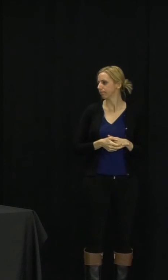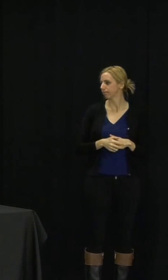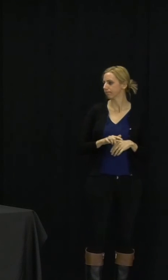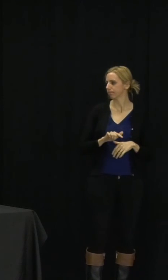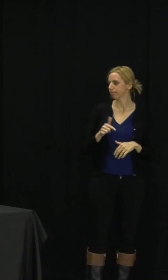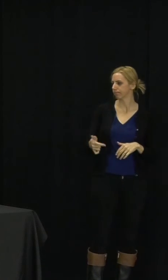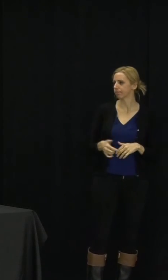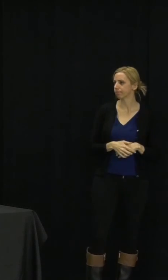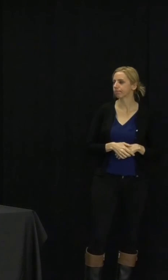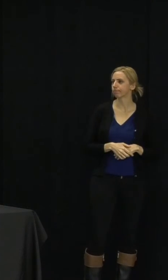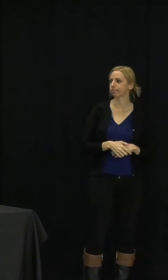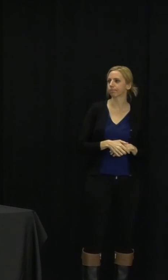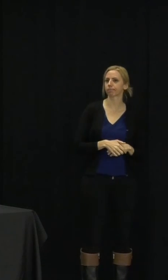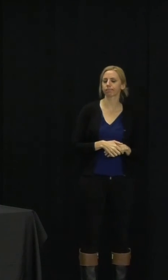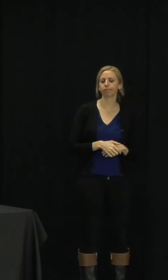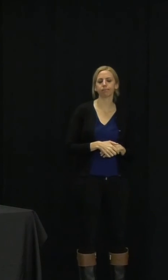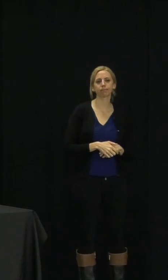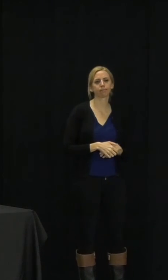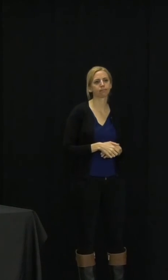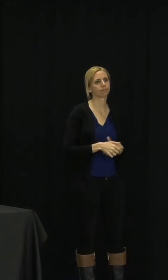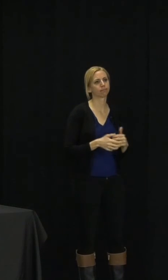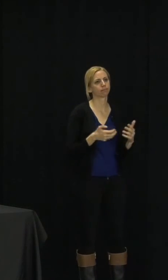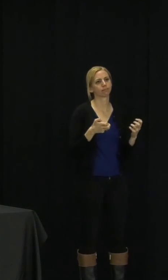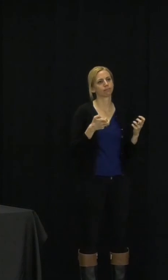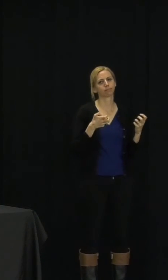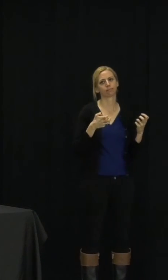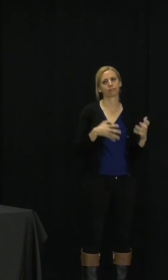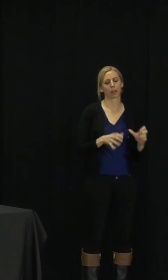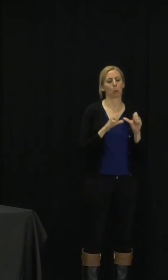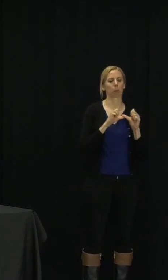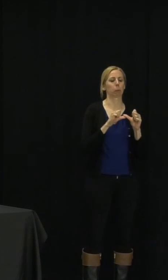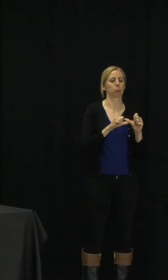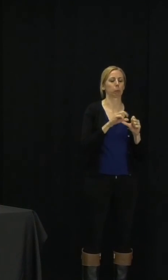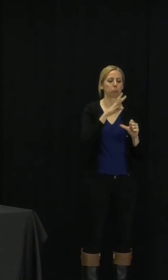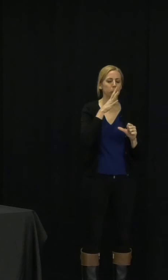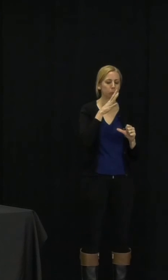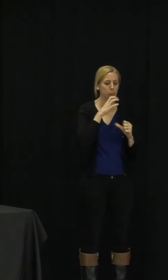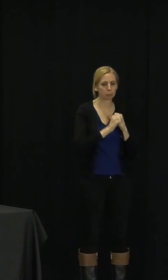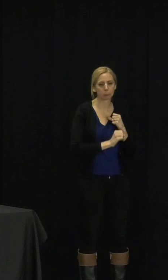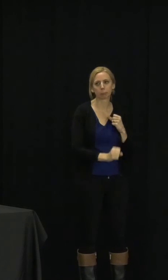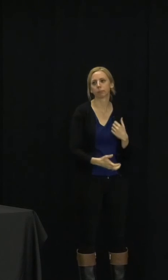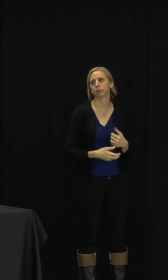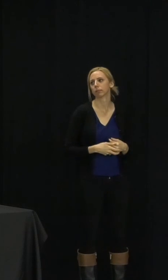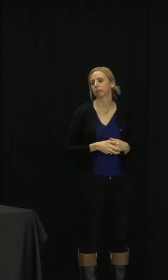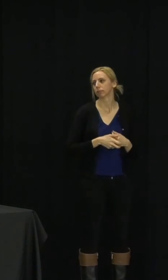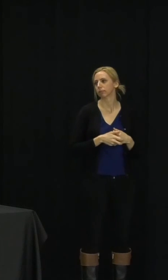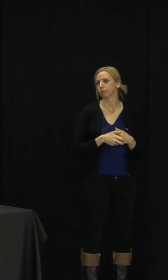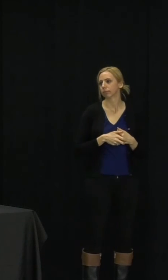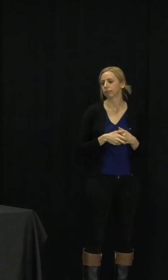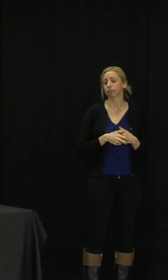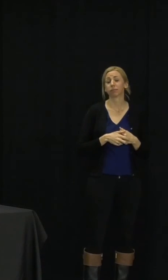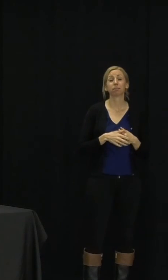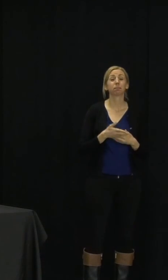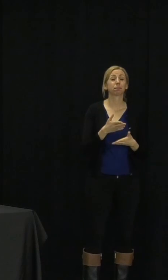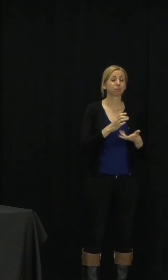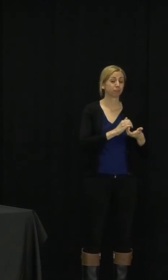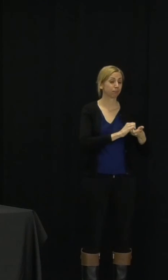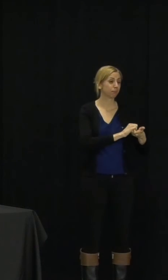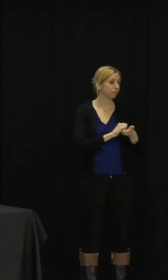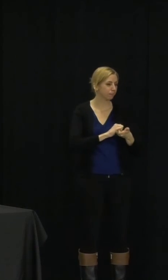at one point during my 6 years at the Arts Alliance, I needed to hire a development manager. So the person I ended up